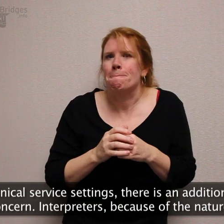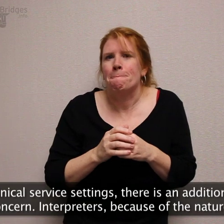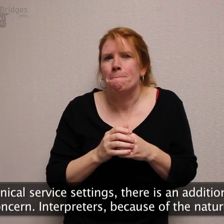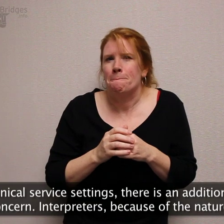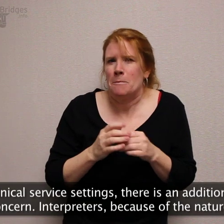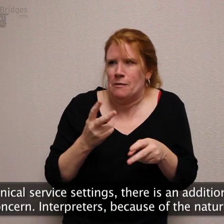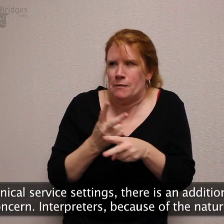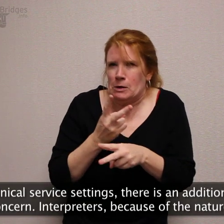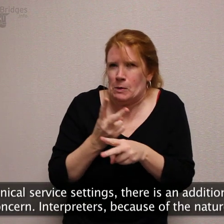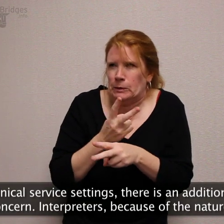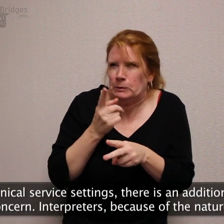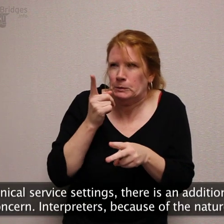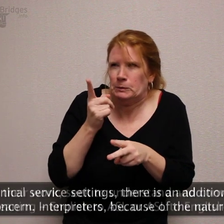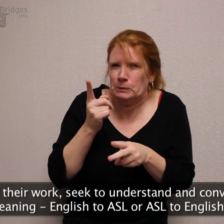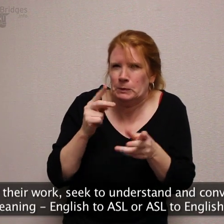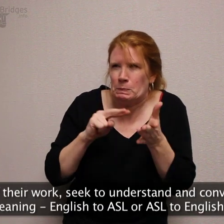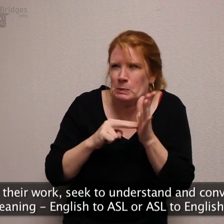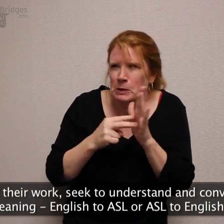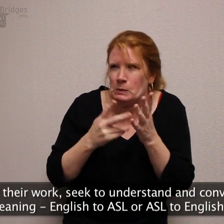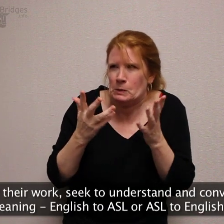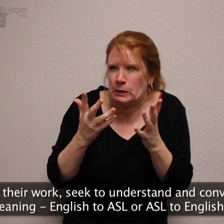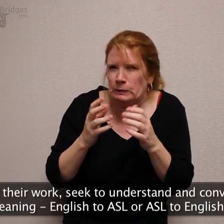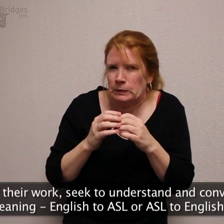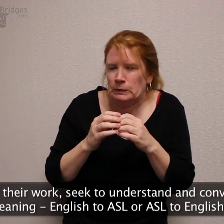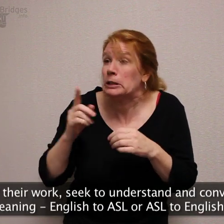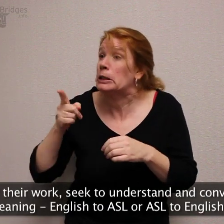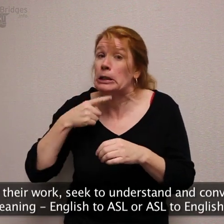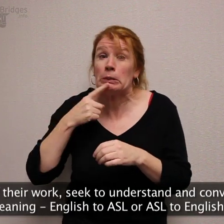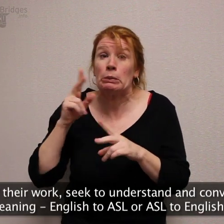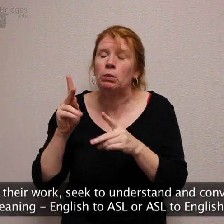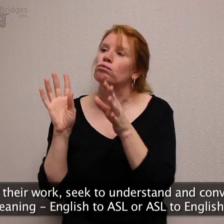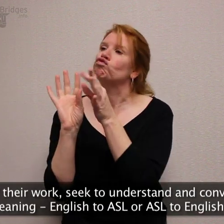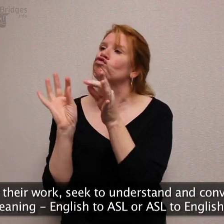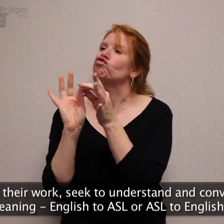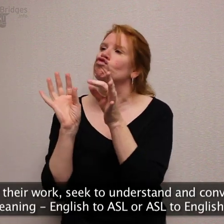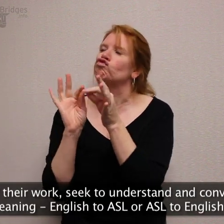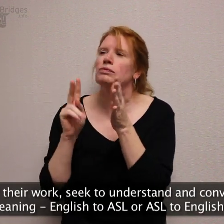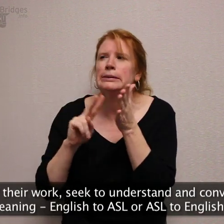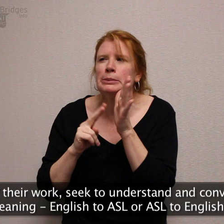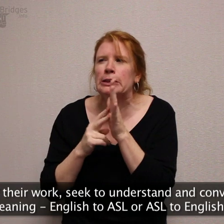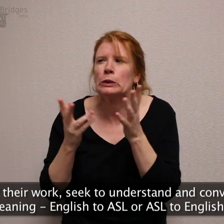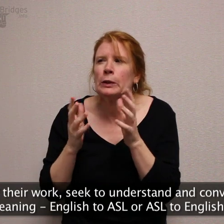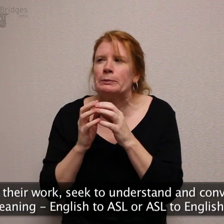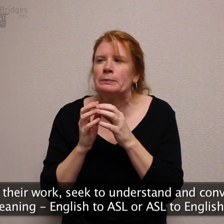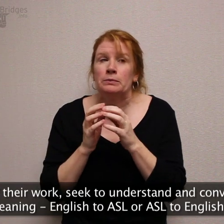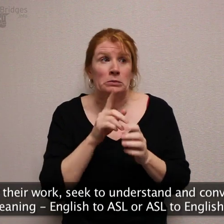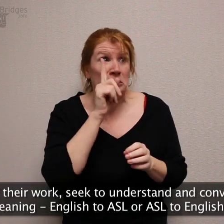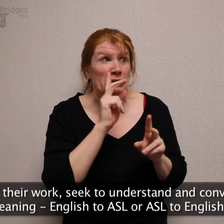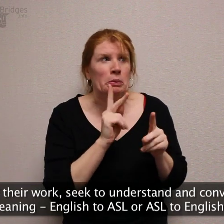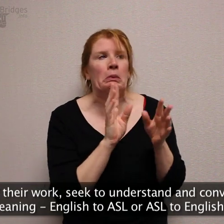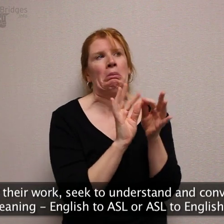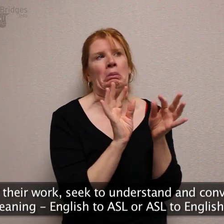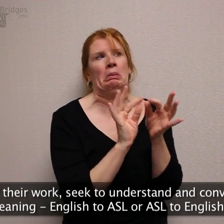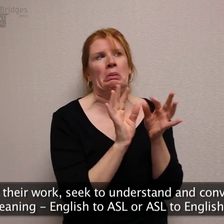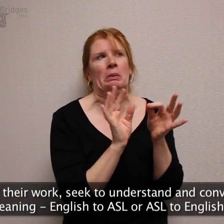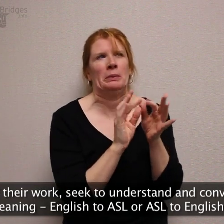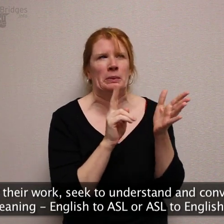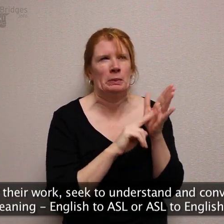Interpreters, because of the nature of their work, seek to understand and convey meaning, English to ASL